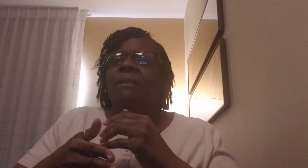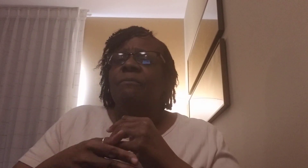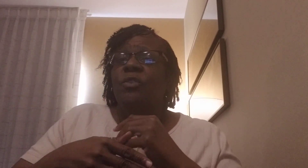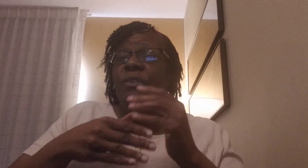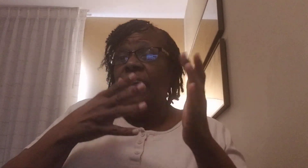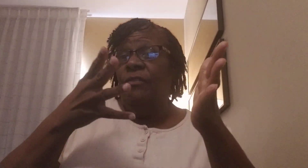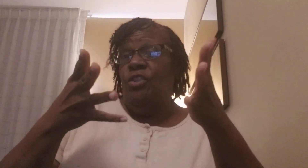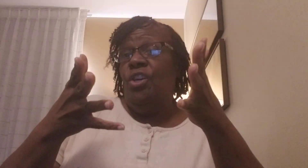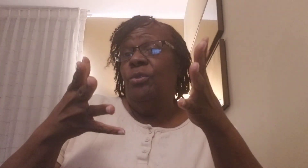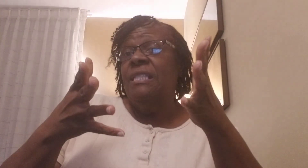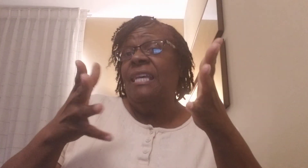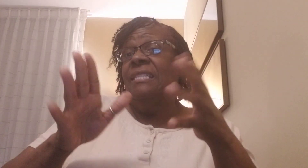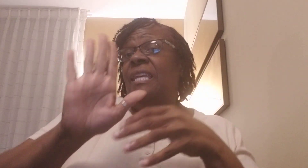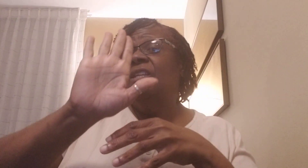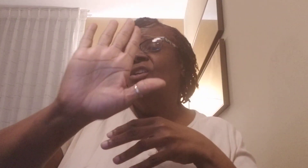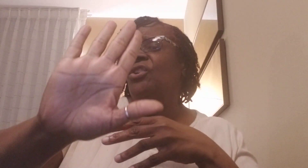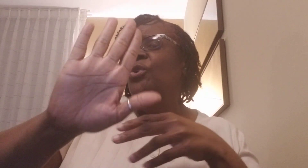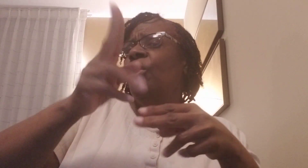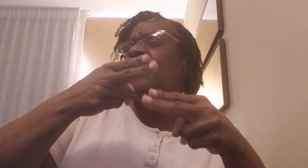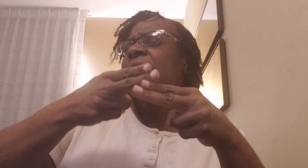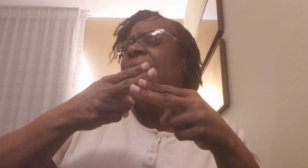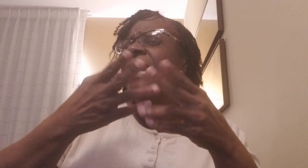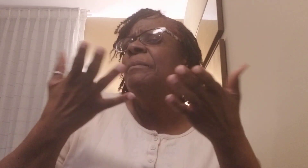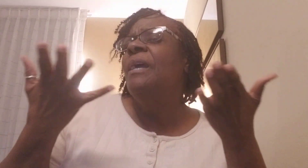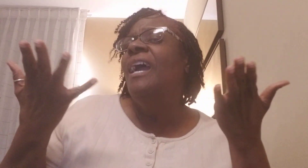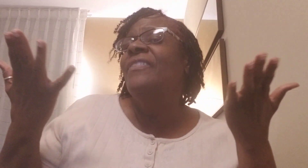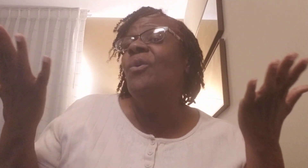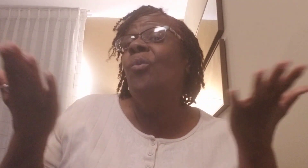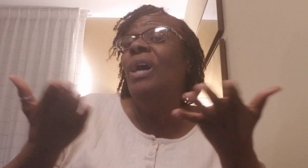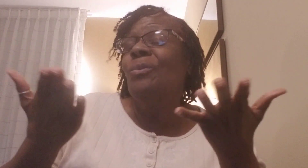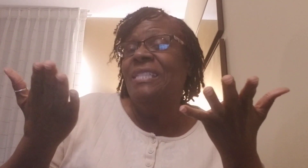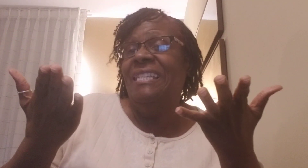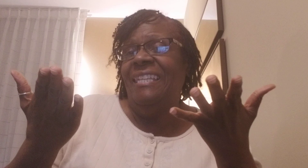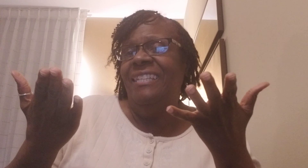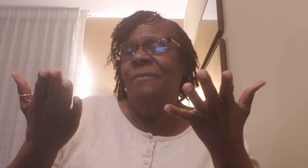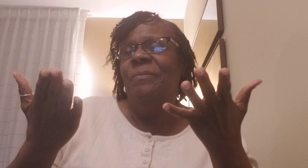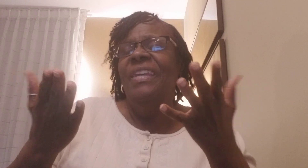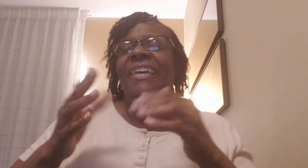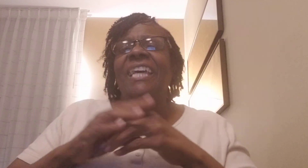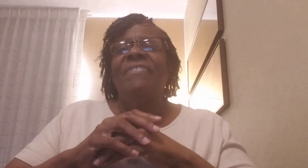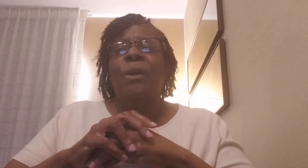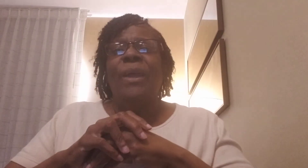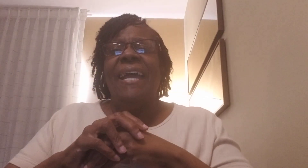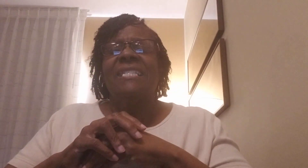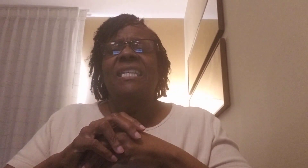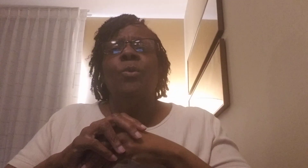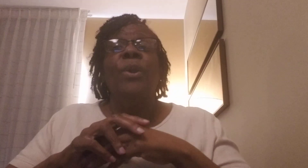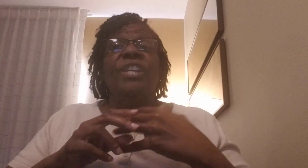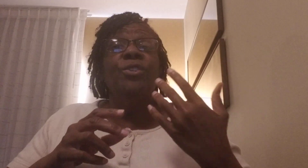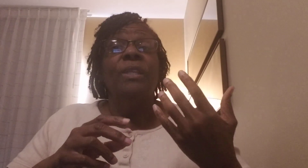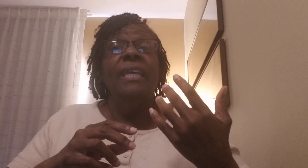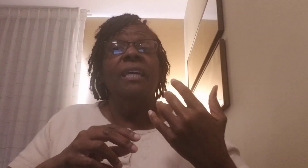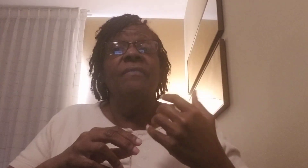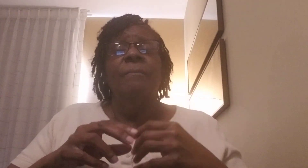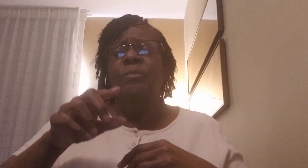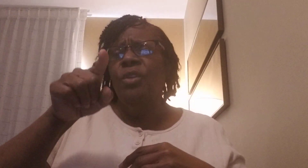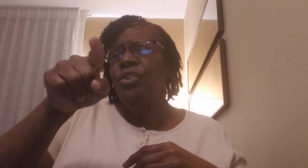So if you notice, I said your name and then what was at the end. If I were asking, where do you live?